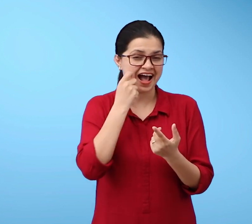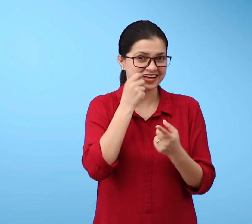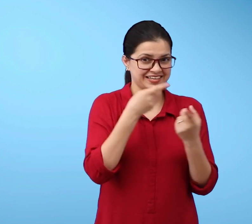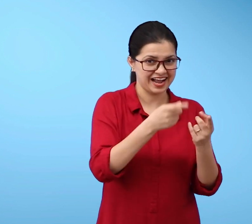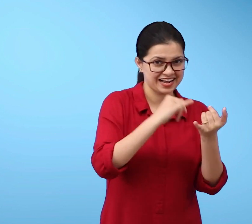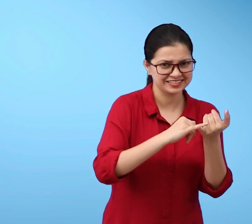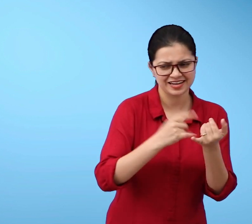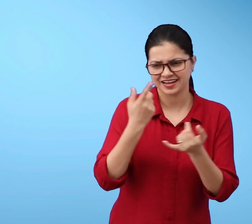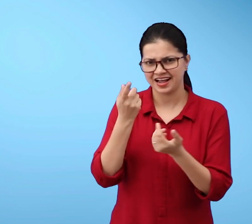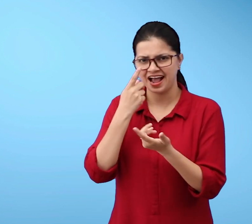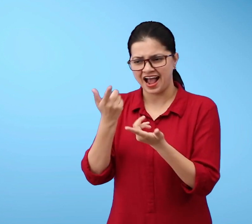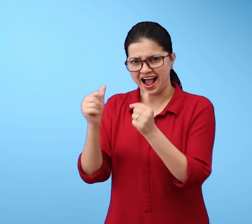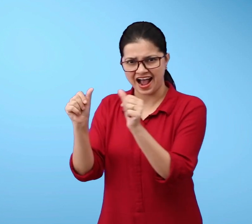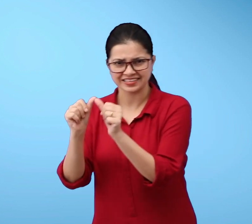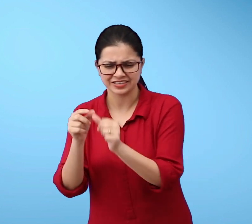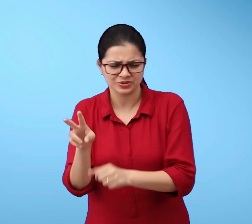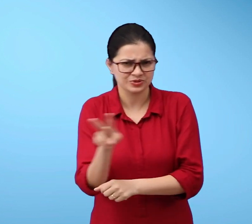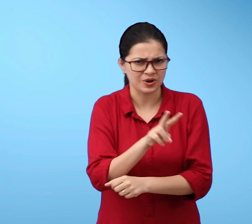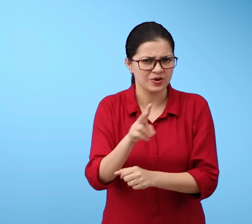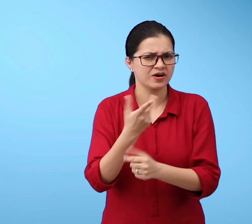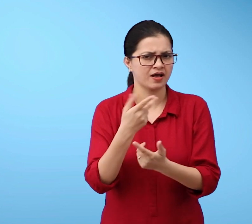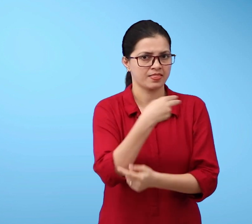Shaunak and Abhipratarin